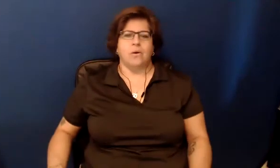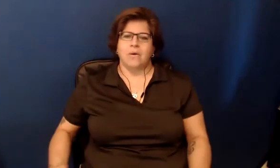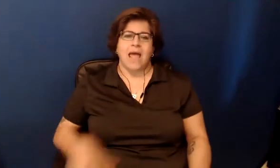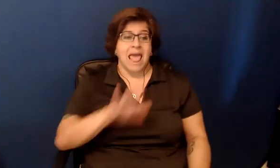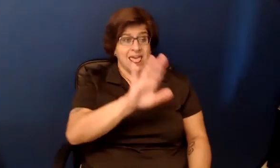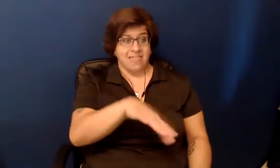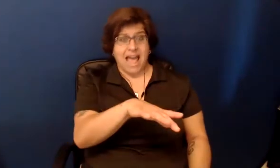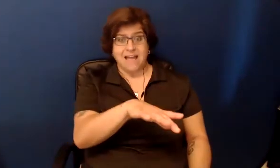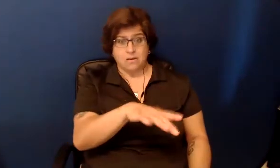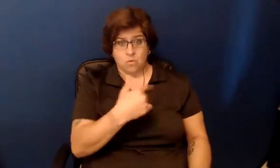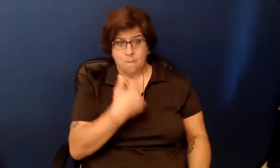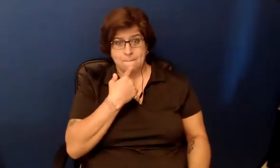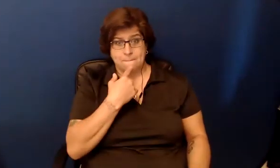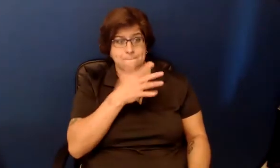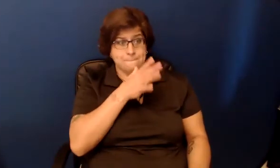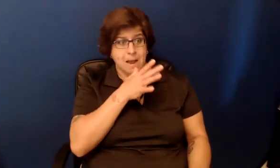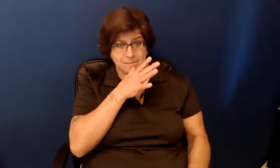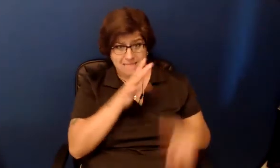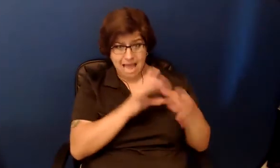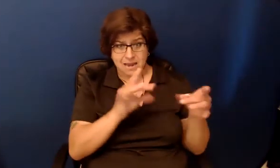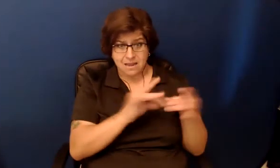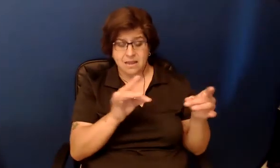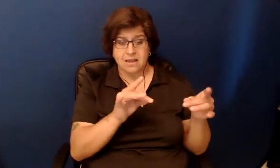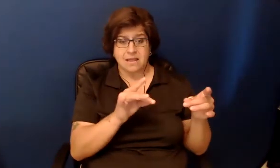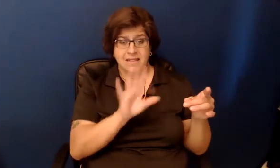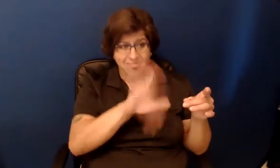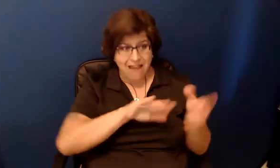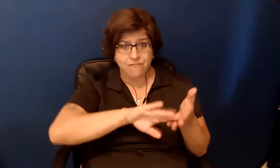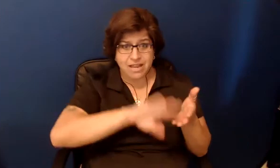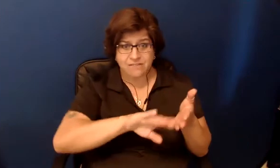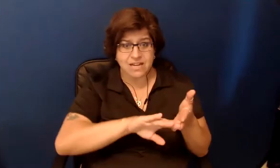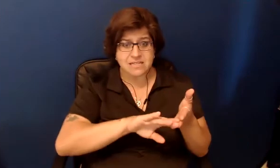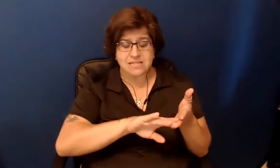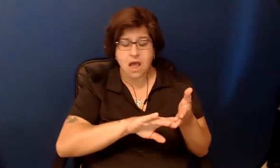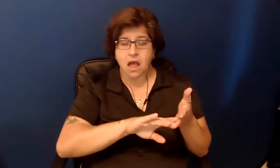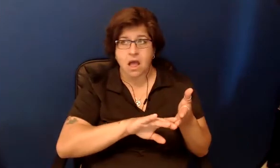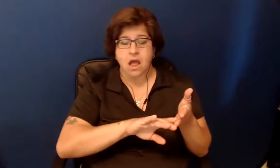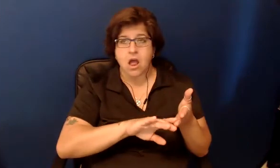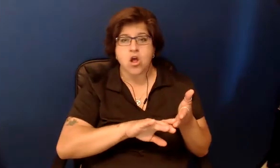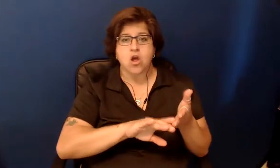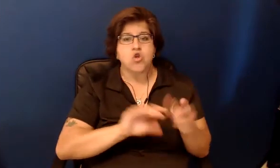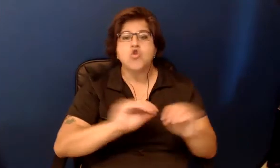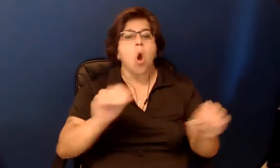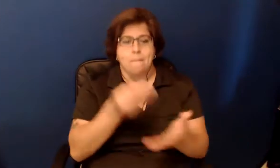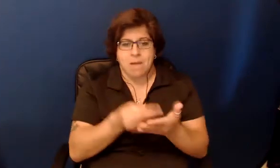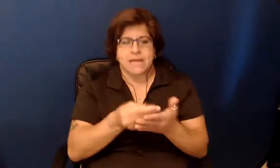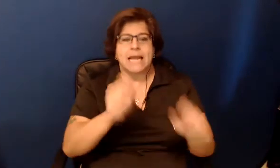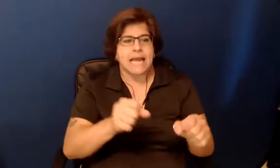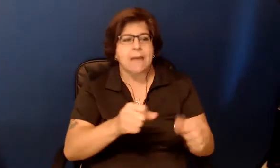All the money in the world can't buy that sentence. It can't. My mother and dad forgave me. They were so